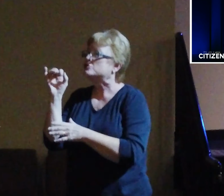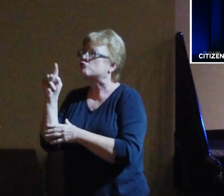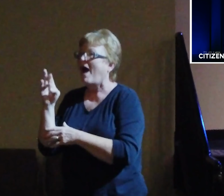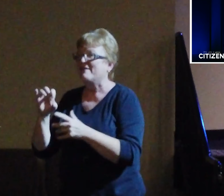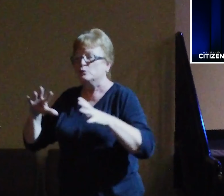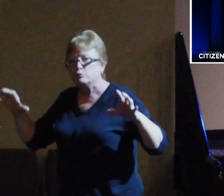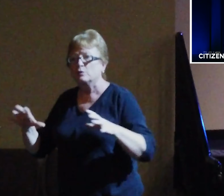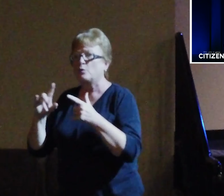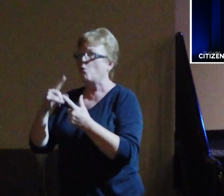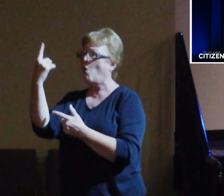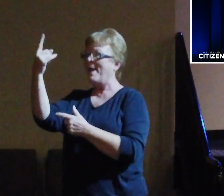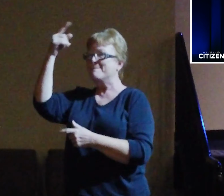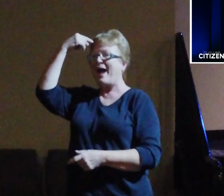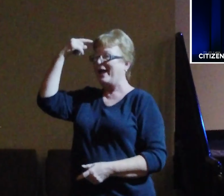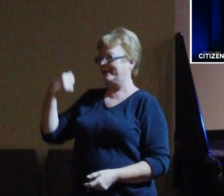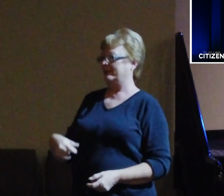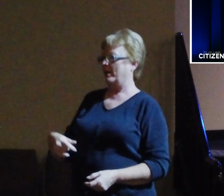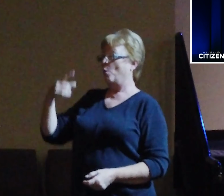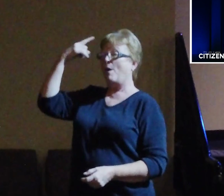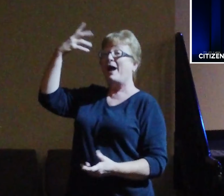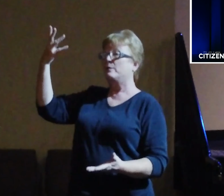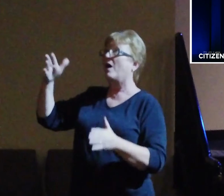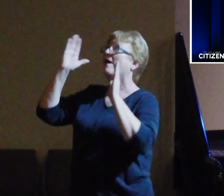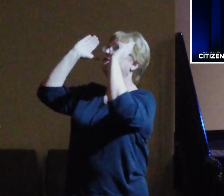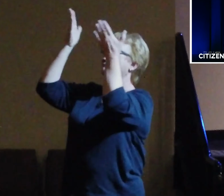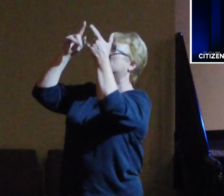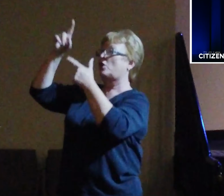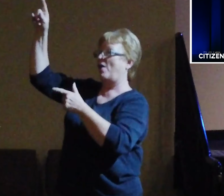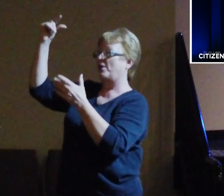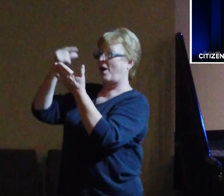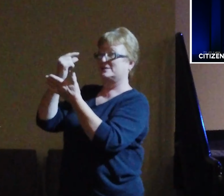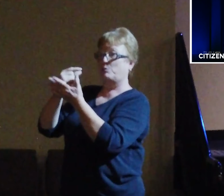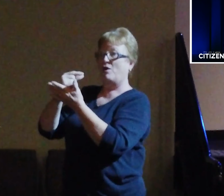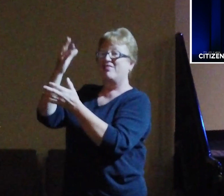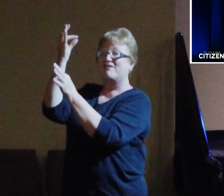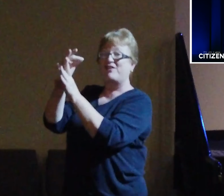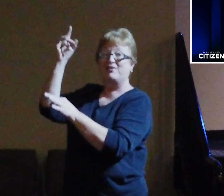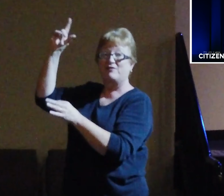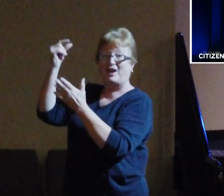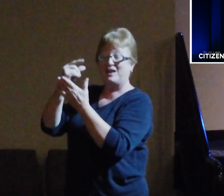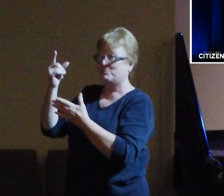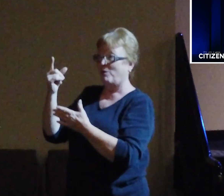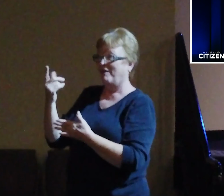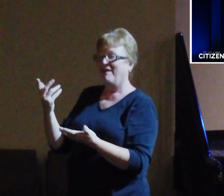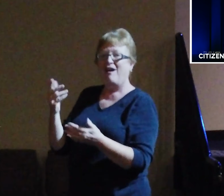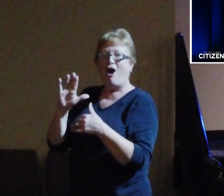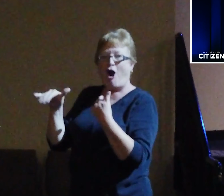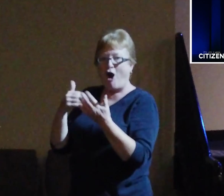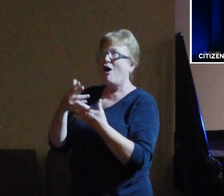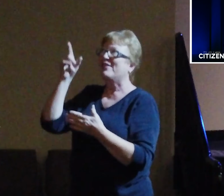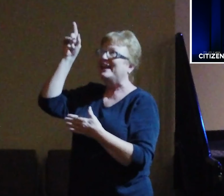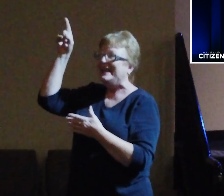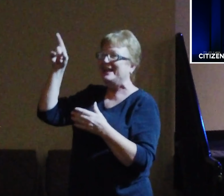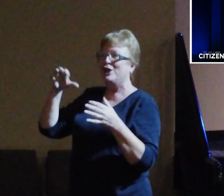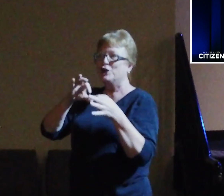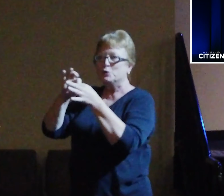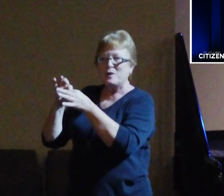mind, a mind that is focused, again, on the gospel, the faith of the gospel, the very thing that actually unites us